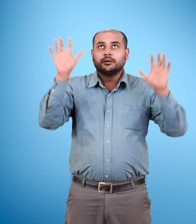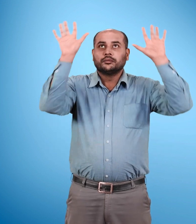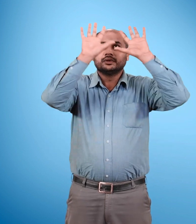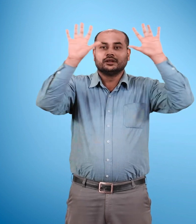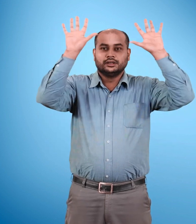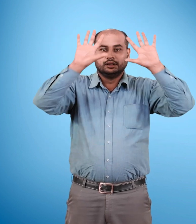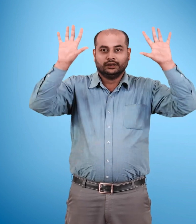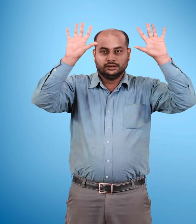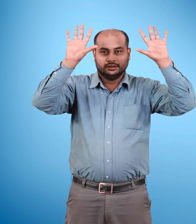clouds,